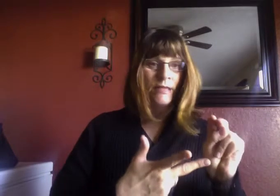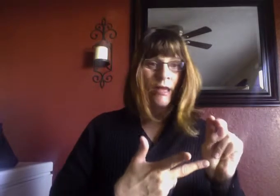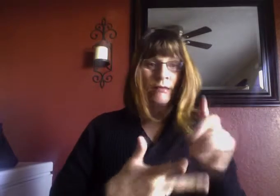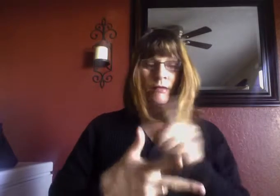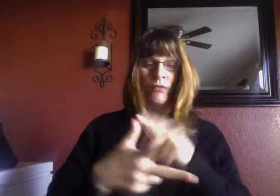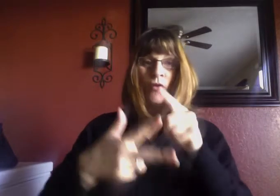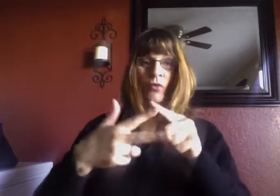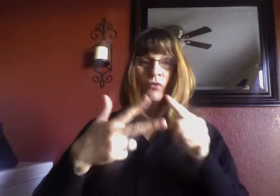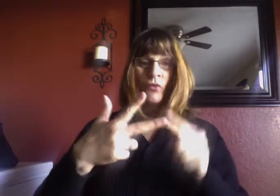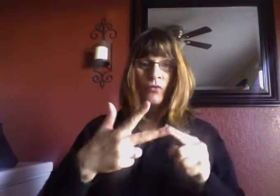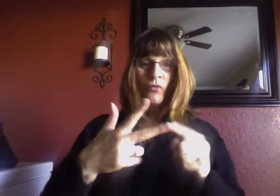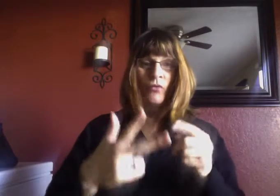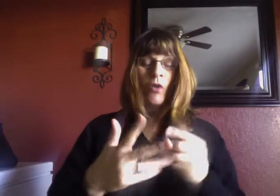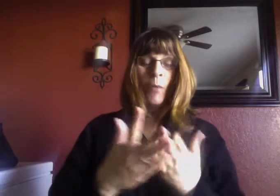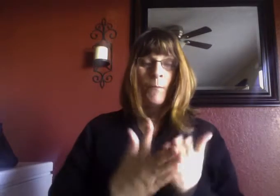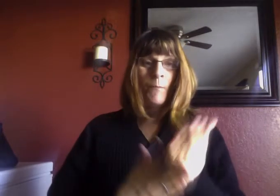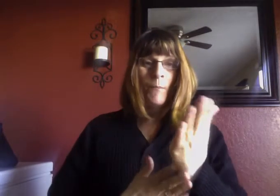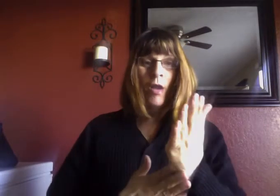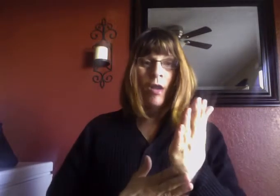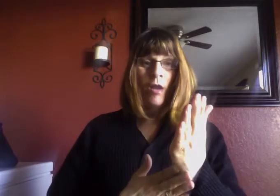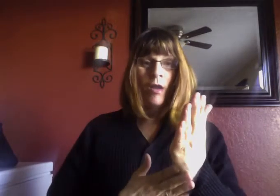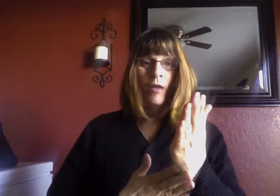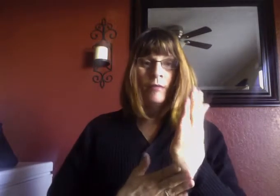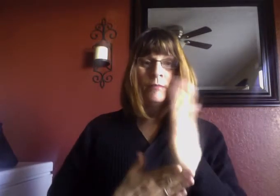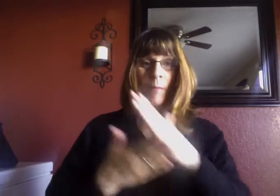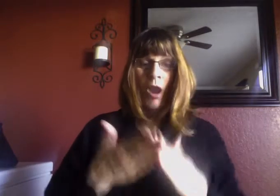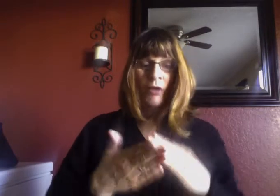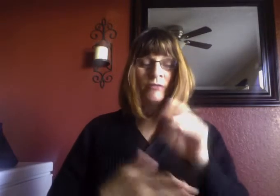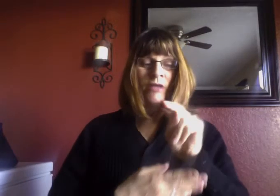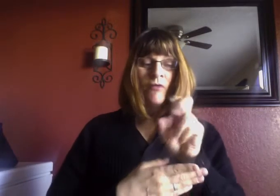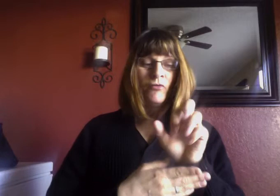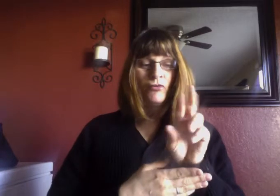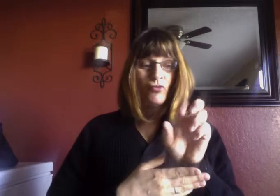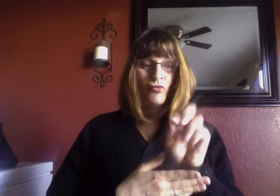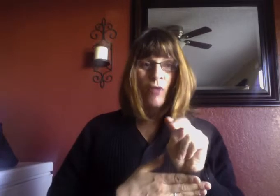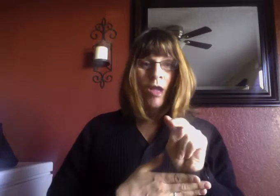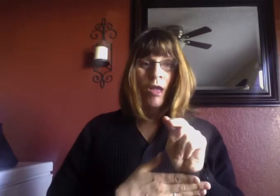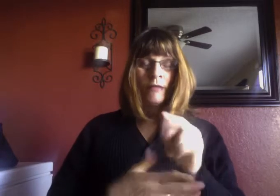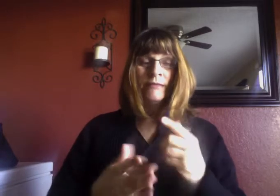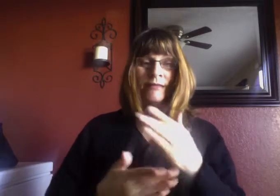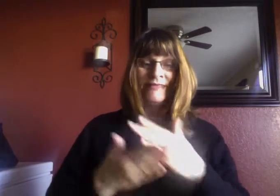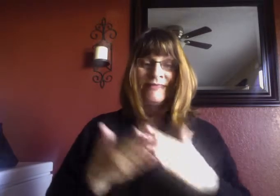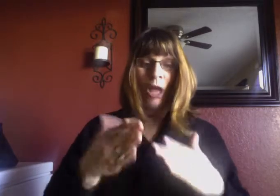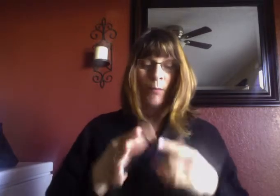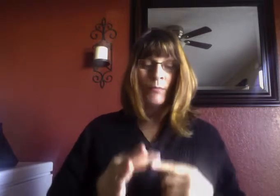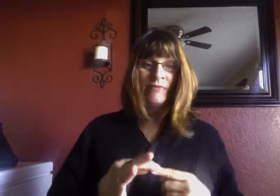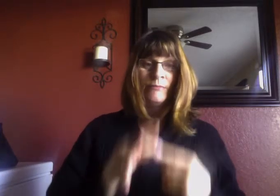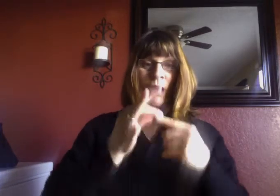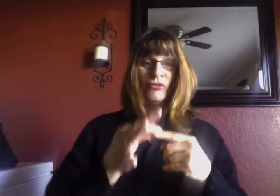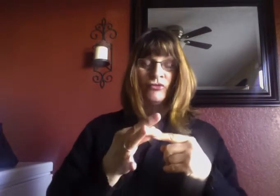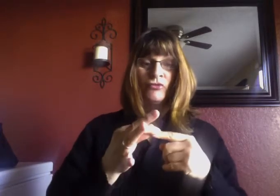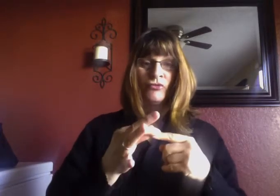parts. Some specialized neurons have a few of the parts missing, but a typical